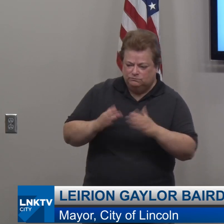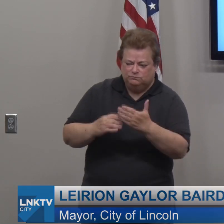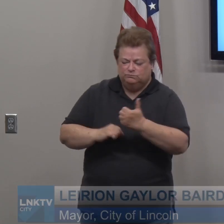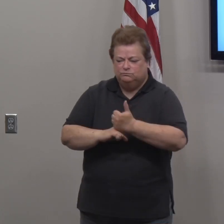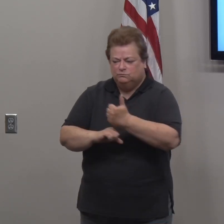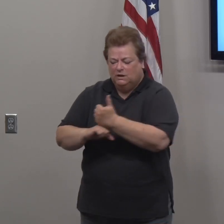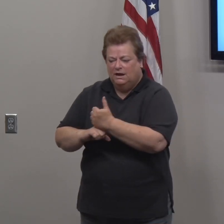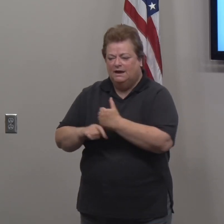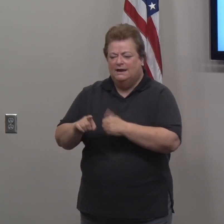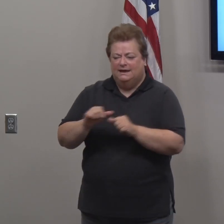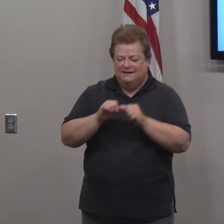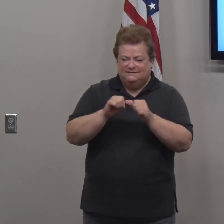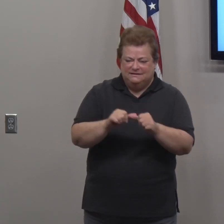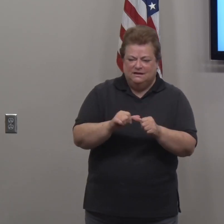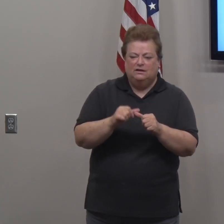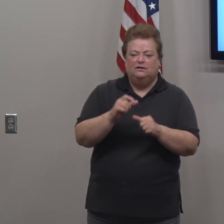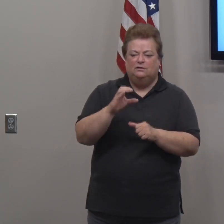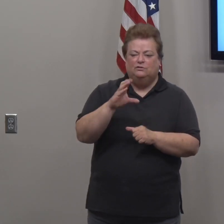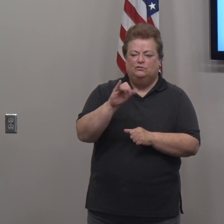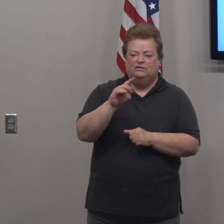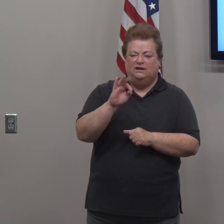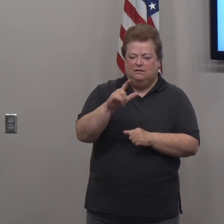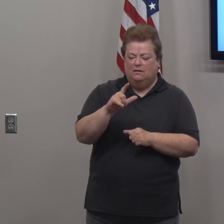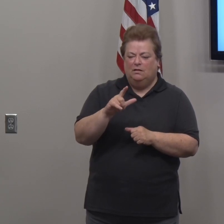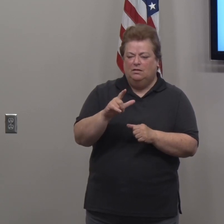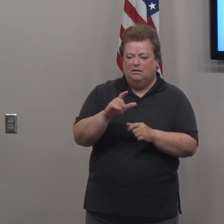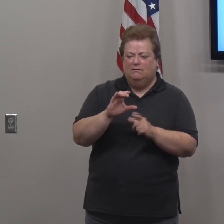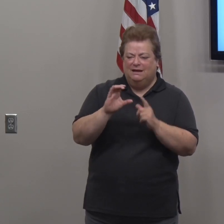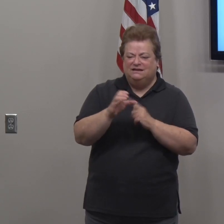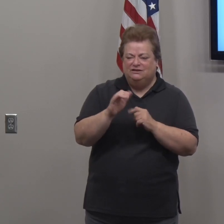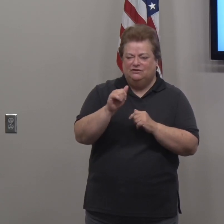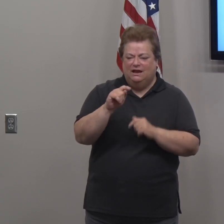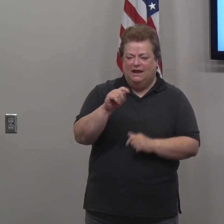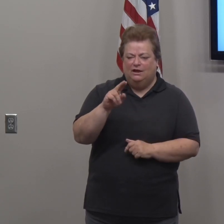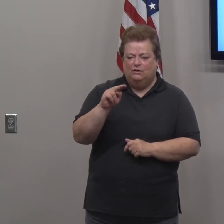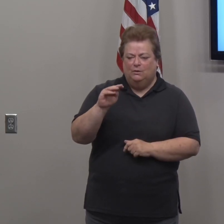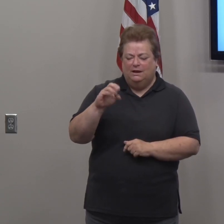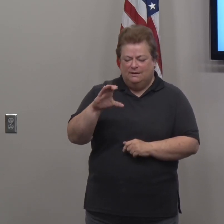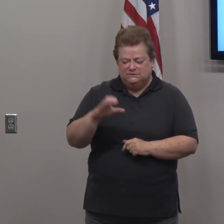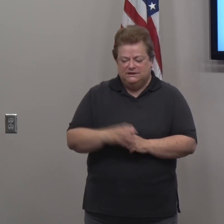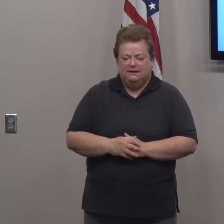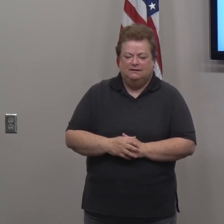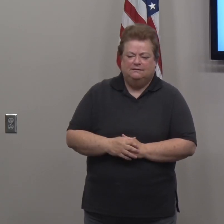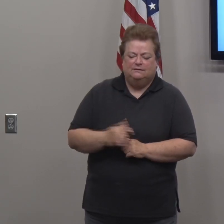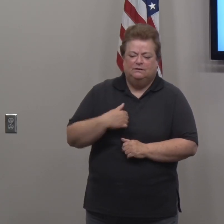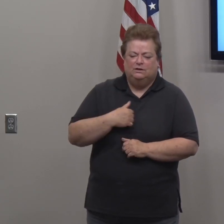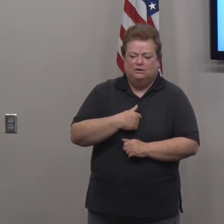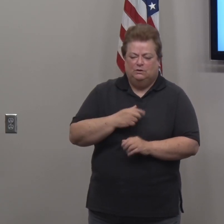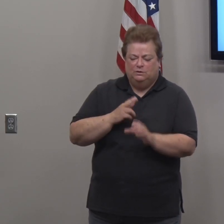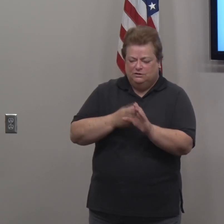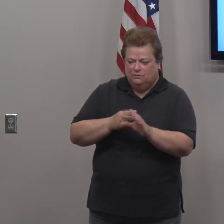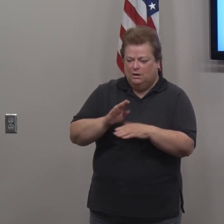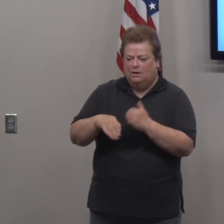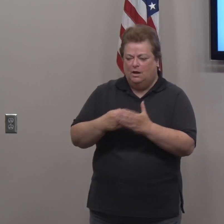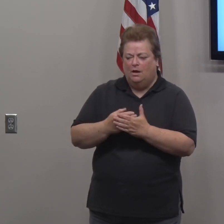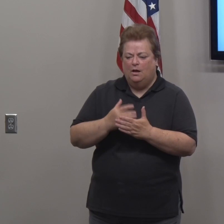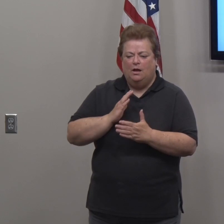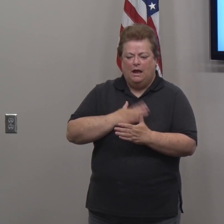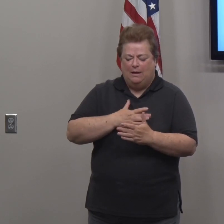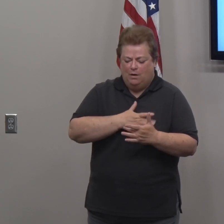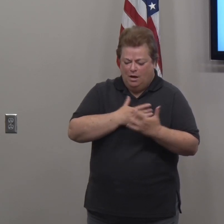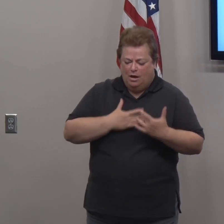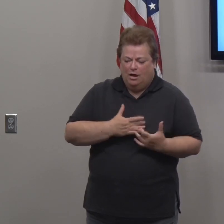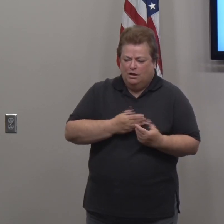in critical condition at UNMC. We join everyone in sending our heartfelt wishes for his